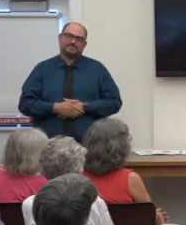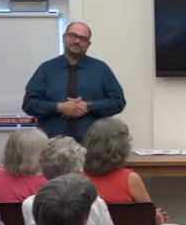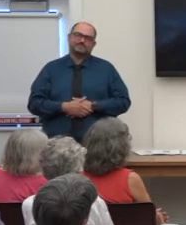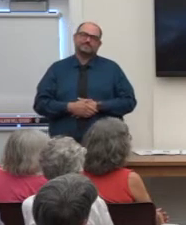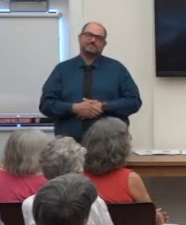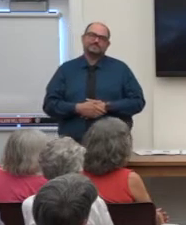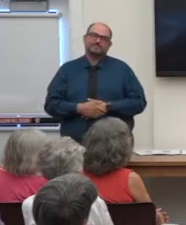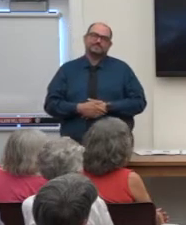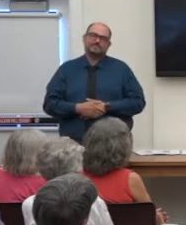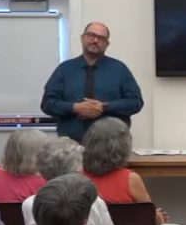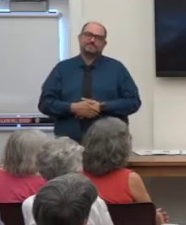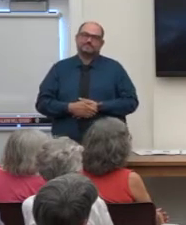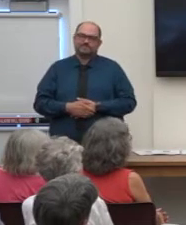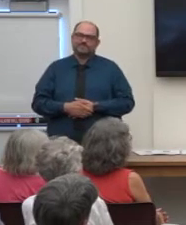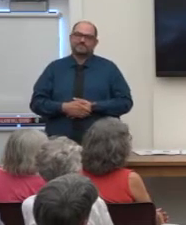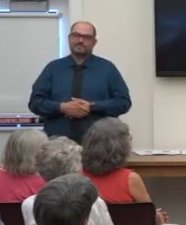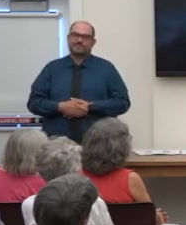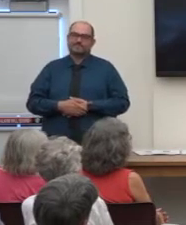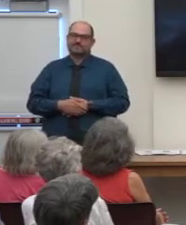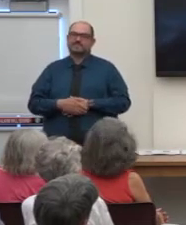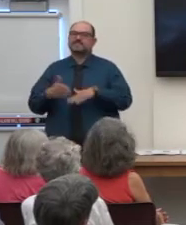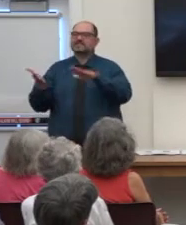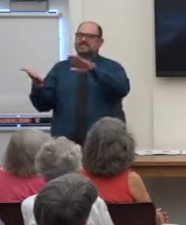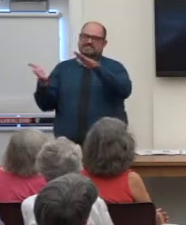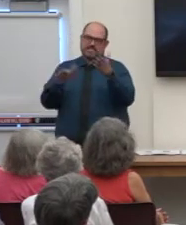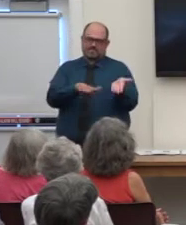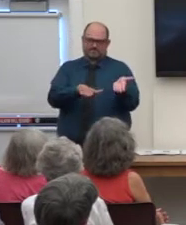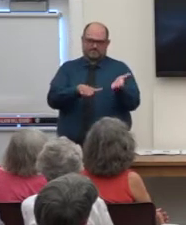Die, as in he died.